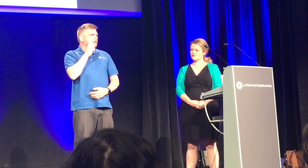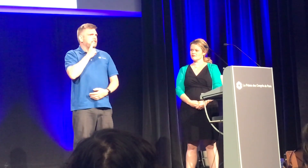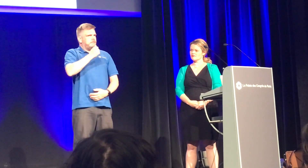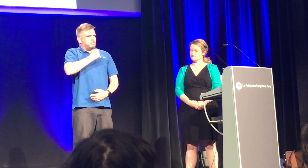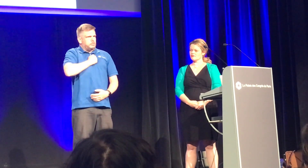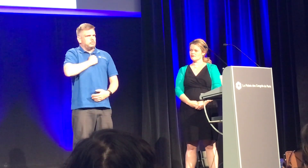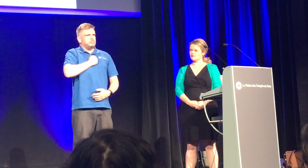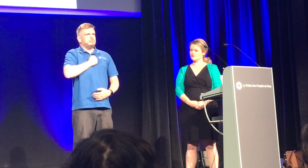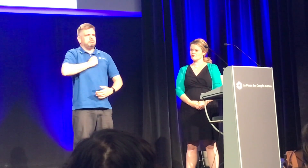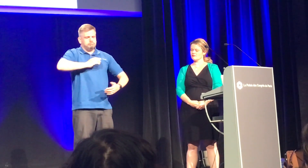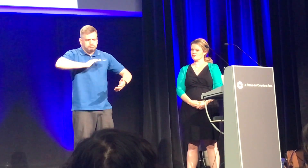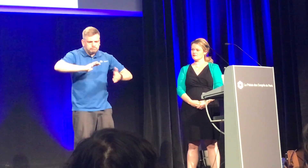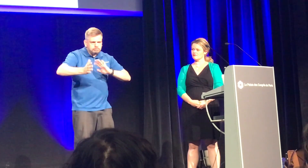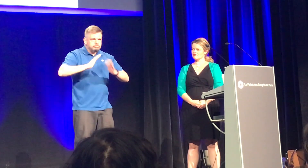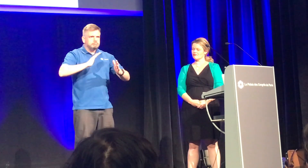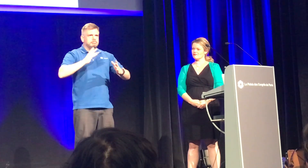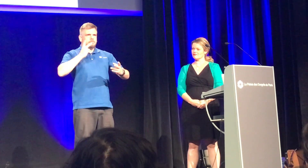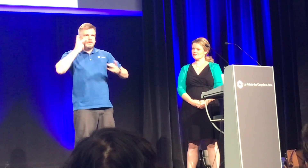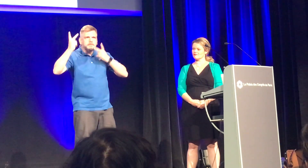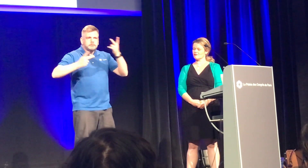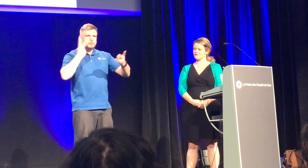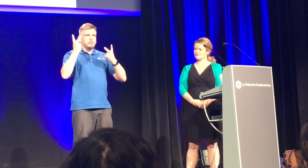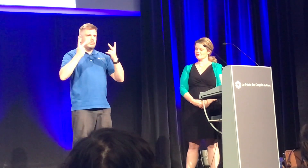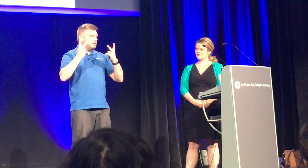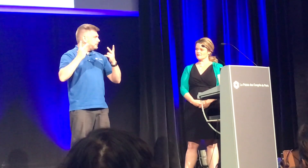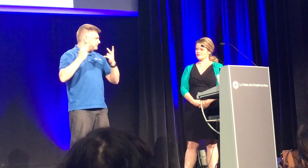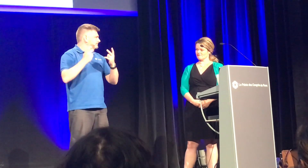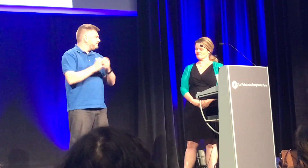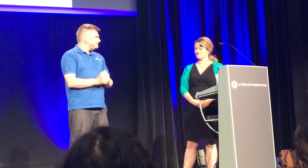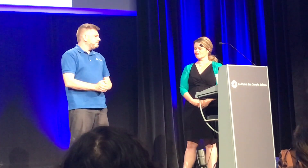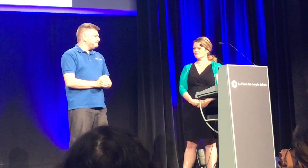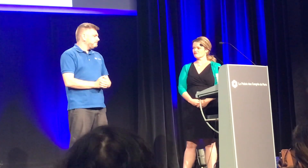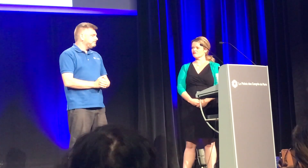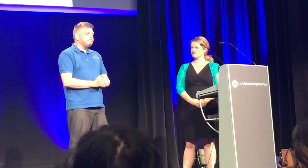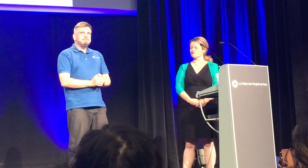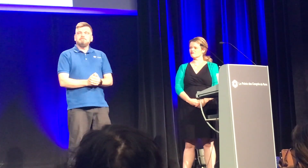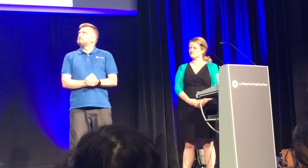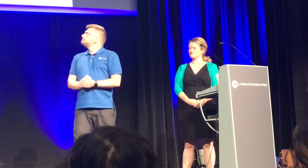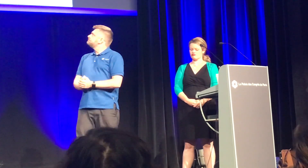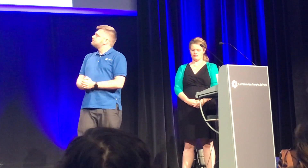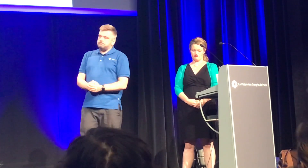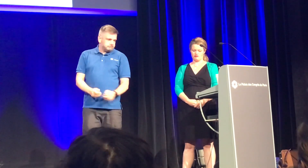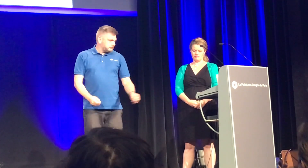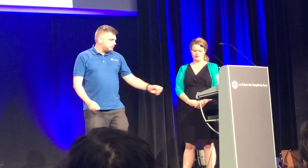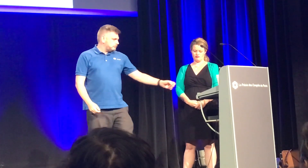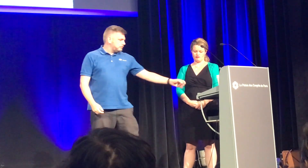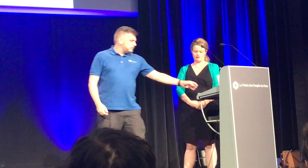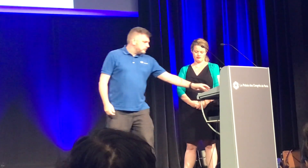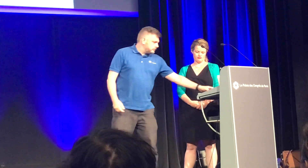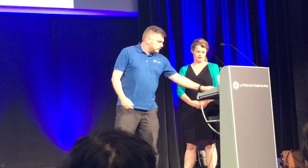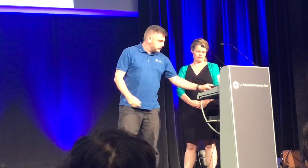resources available to them. So we wanted to create various sign language visual resources for these deaf children.